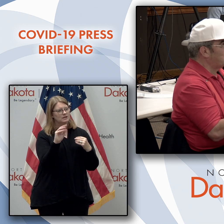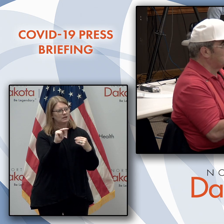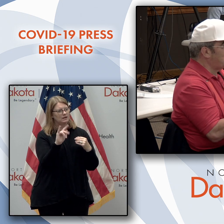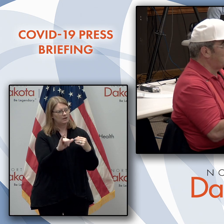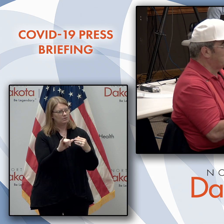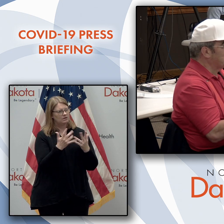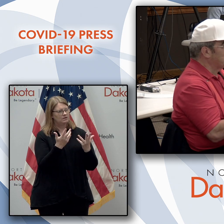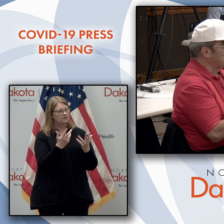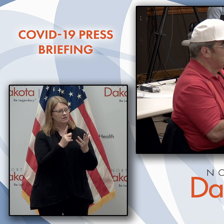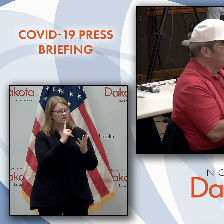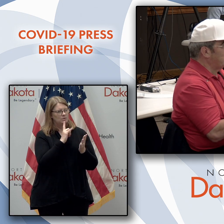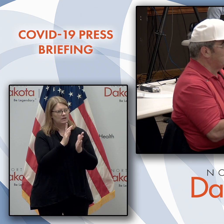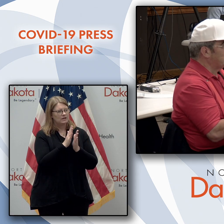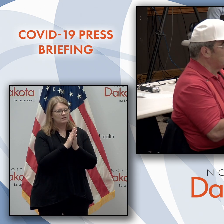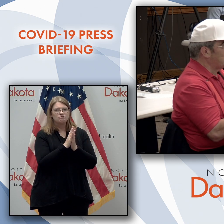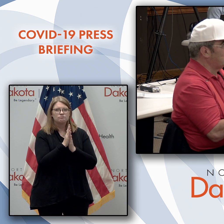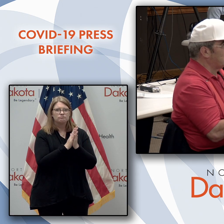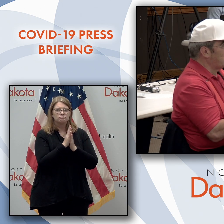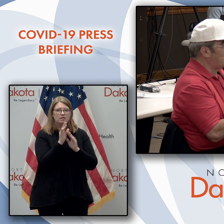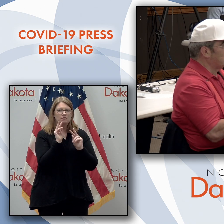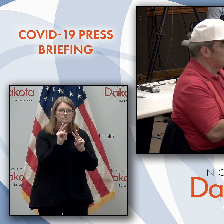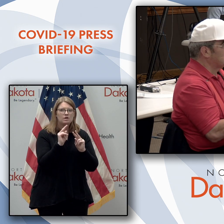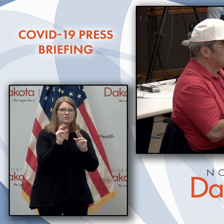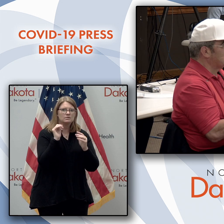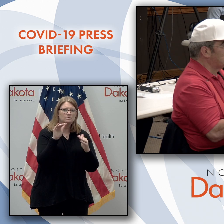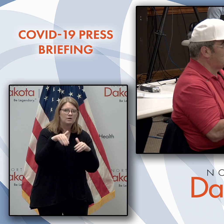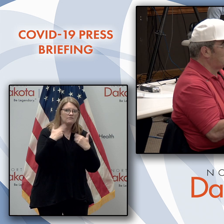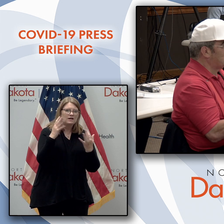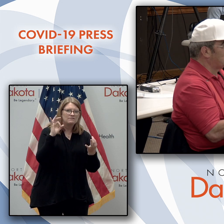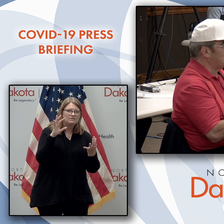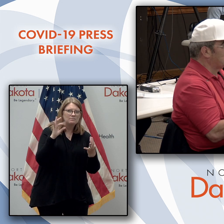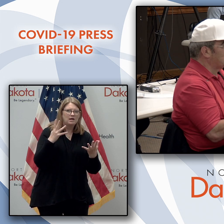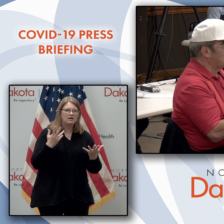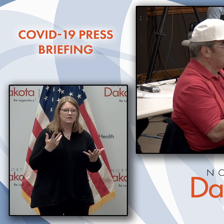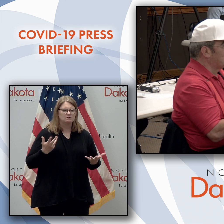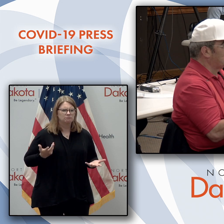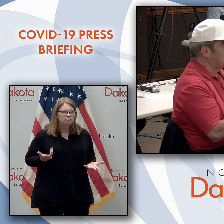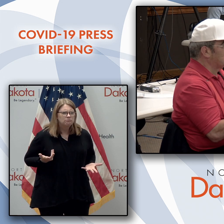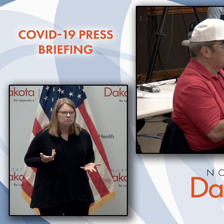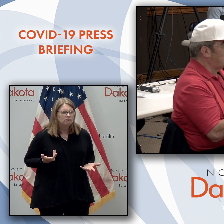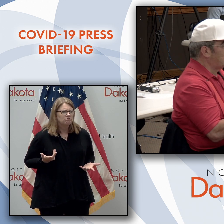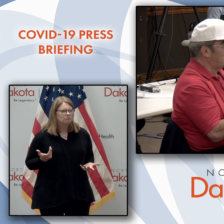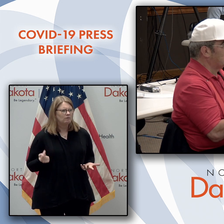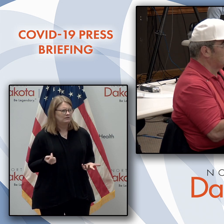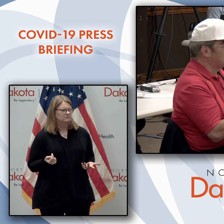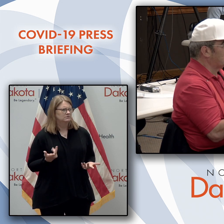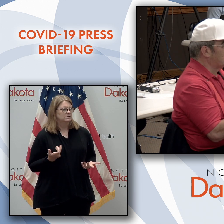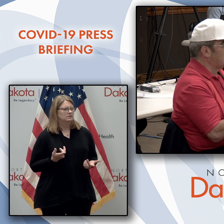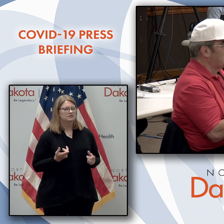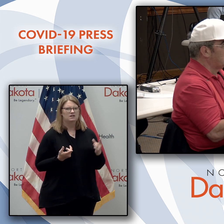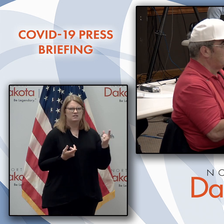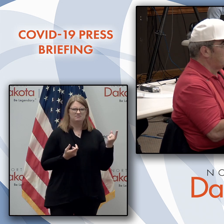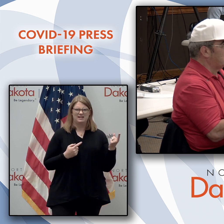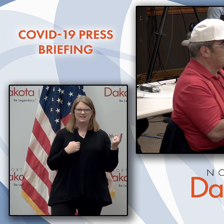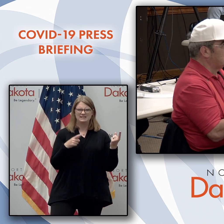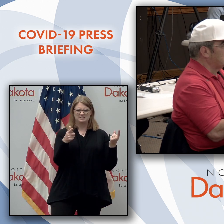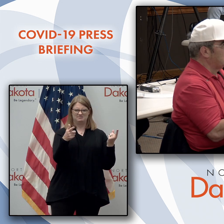looking forward to talking, and then when they weren't, they called us and said, well, how does this work?